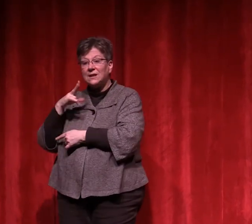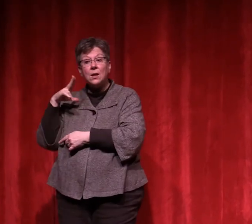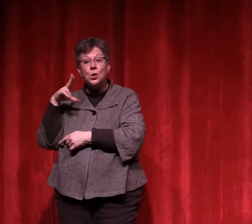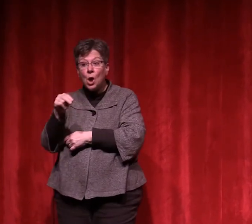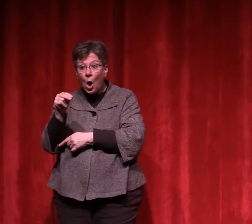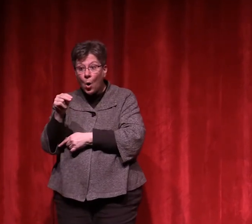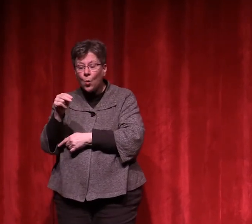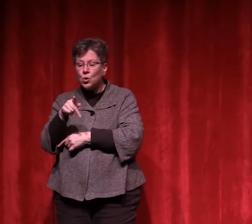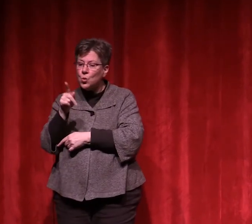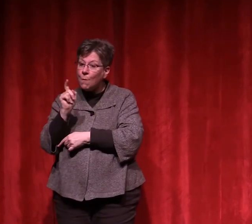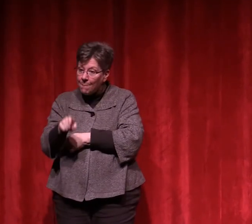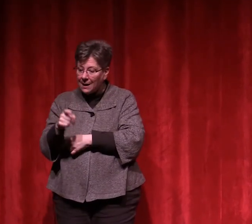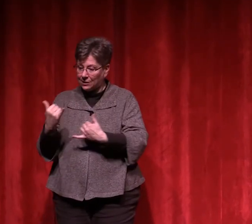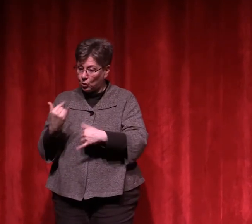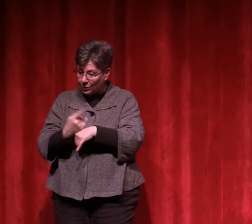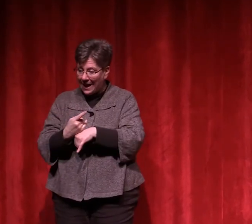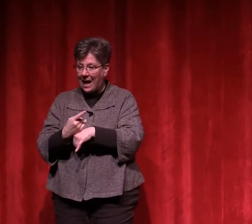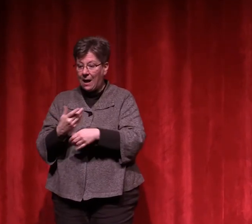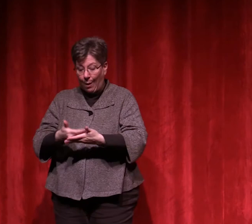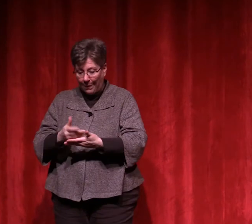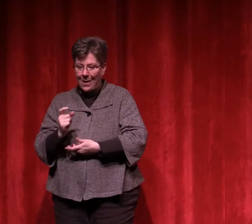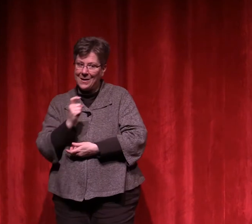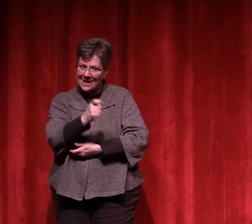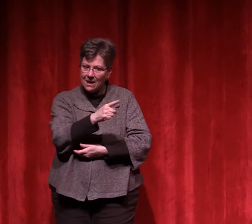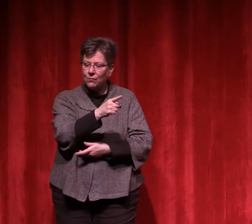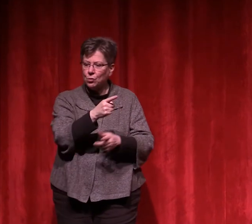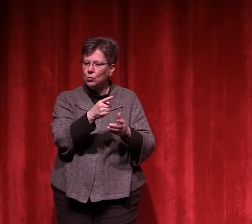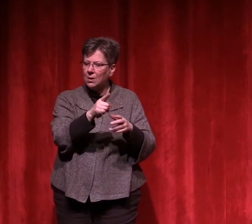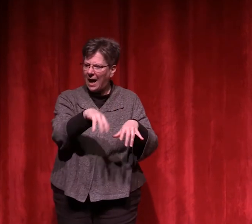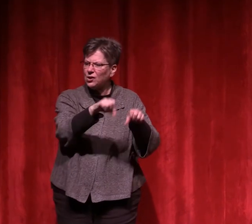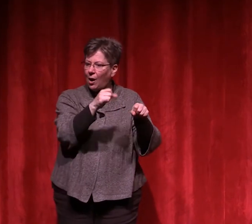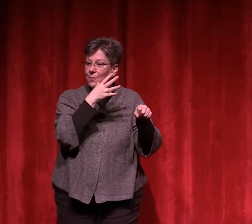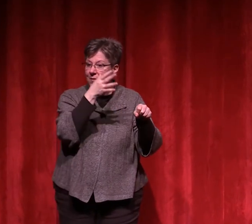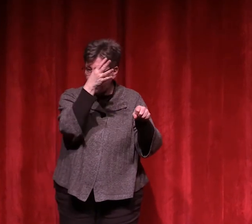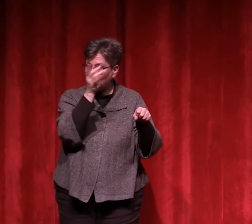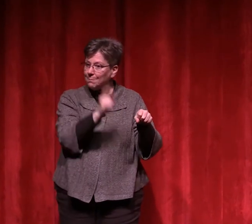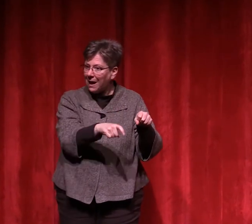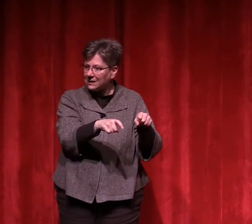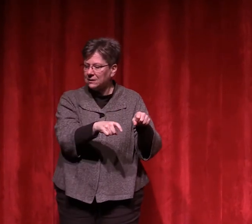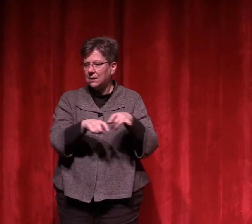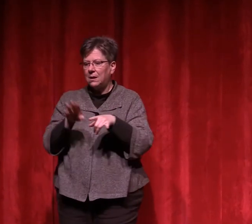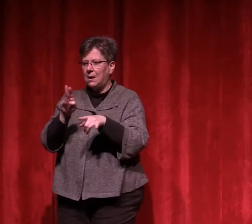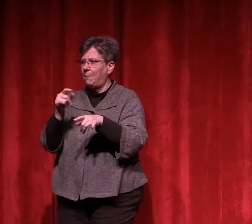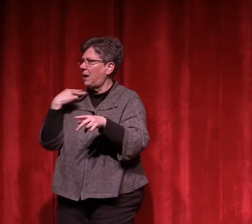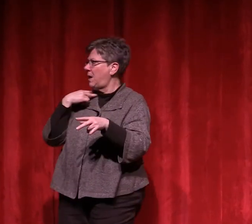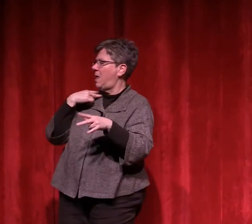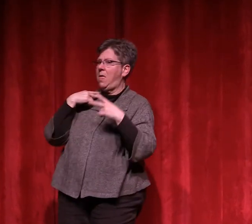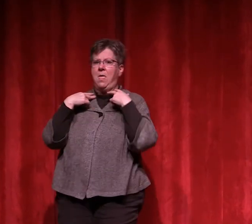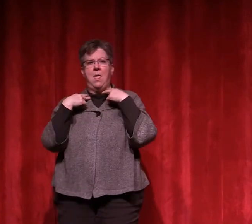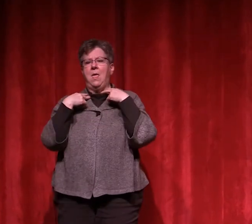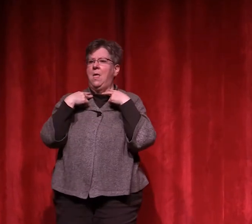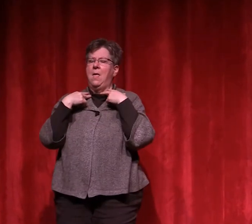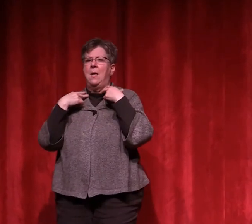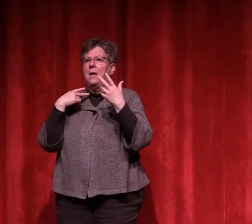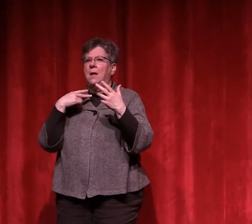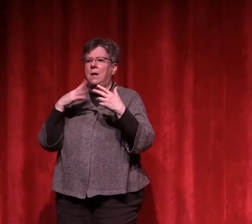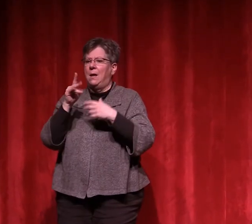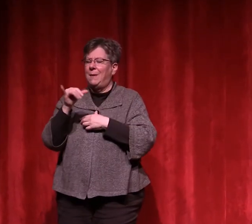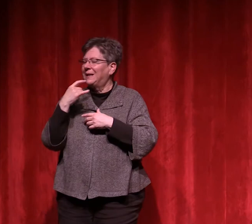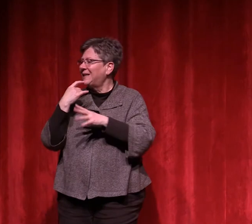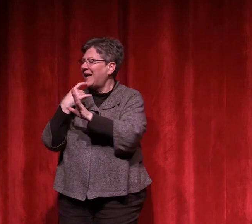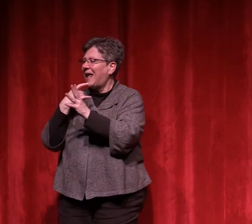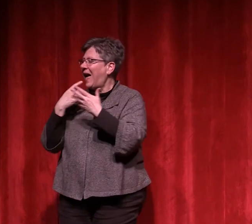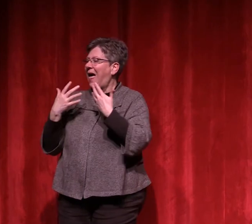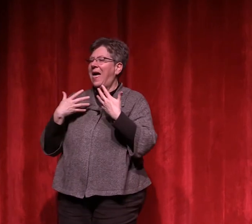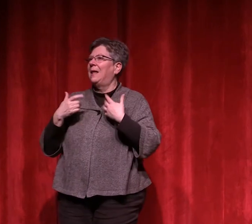And she was in a jam, Becky was. She said, listen, I'm going to have to go talk to others in the adoption